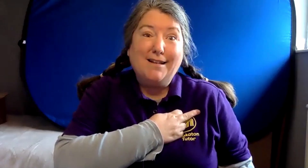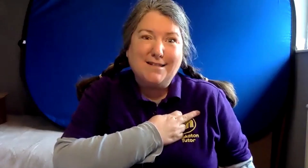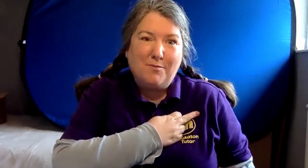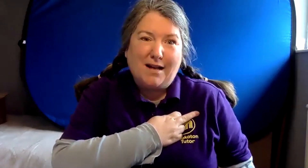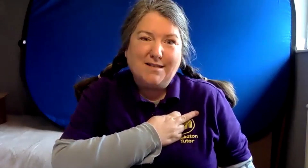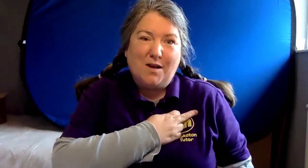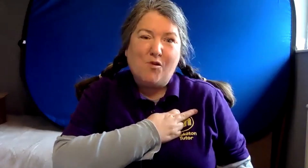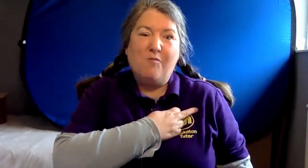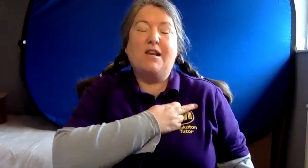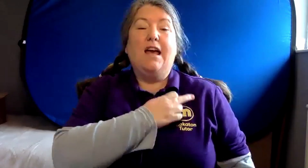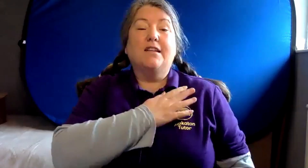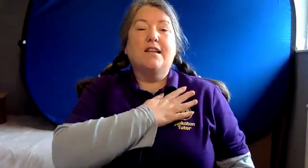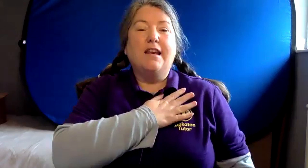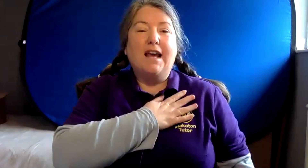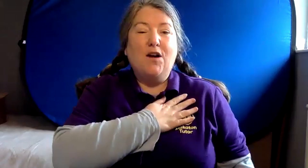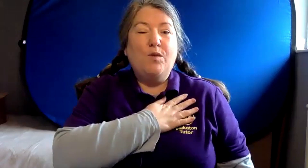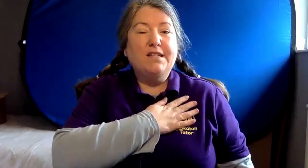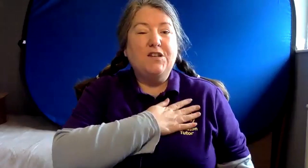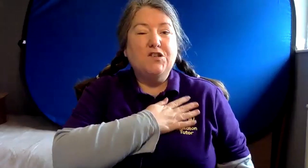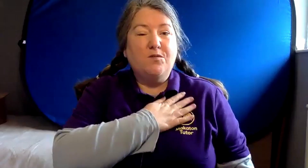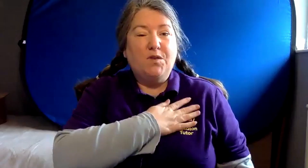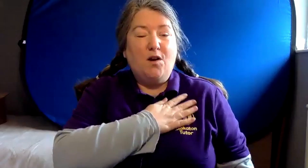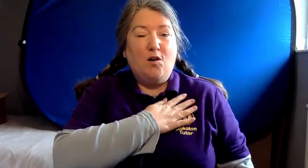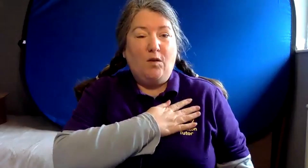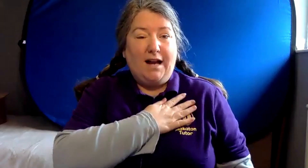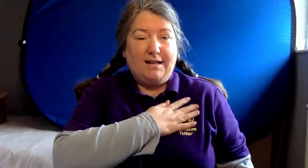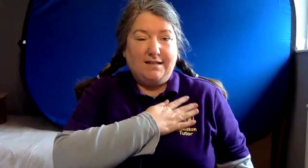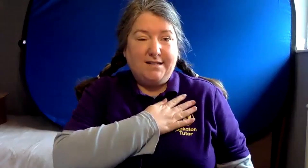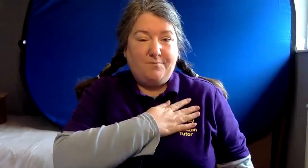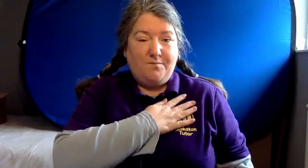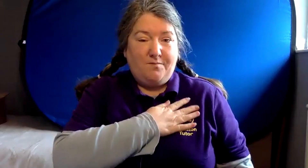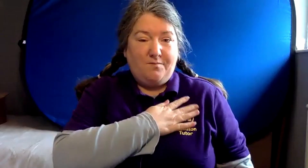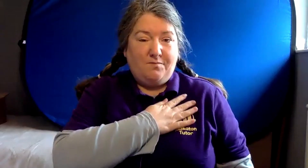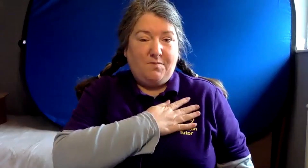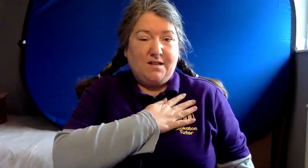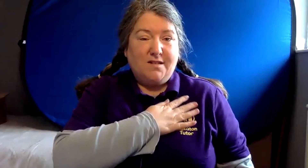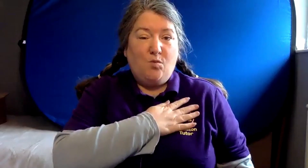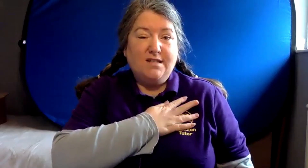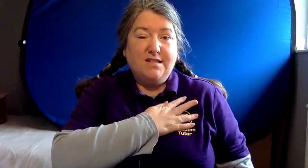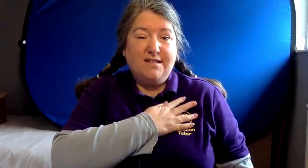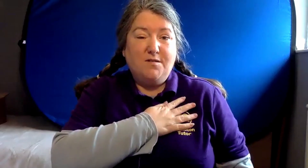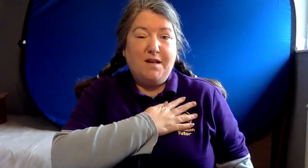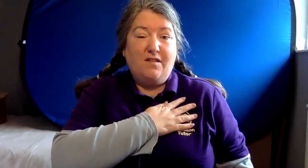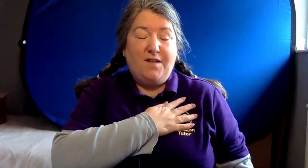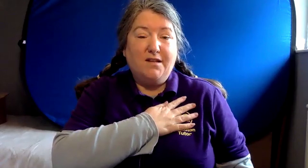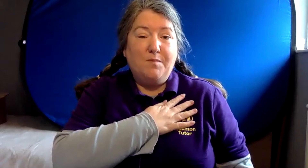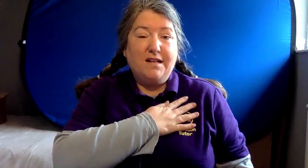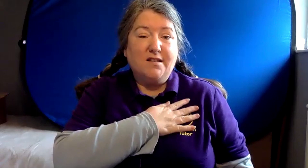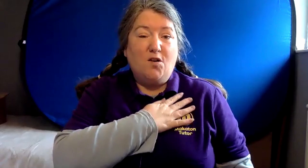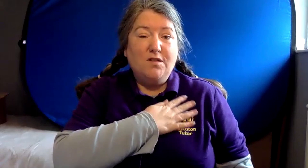isn't massively appropriate. Now we teach it with the whole hand. So whilst it's still the middle finger that makes the